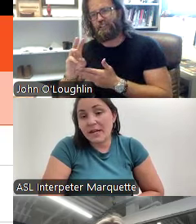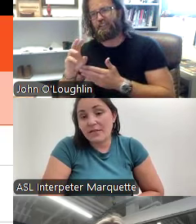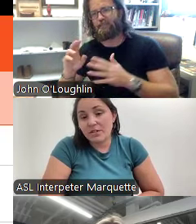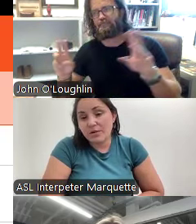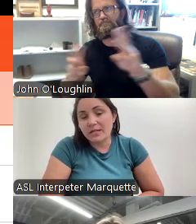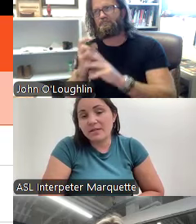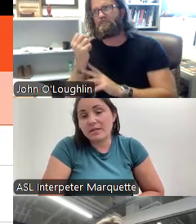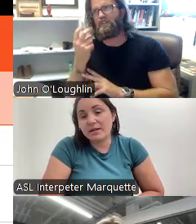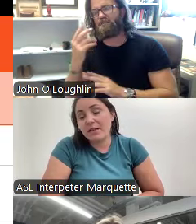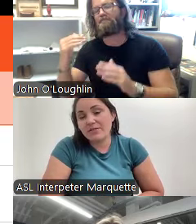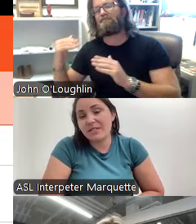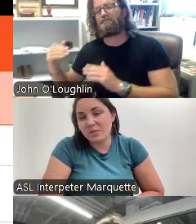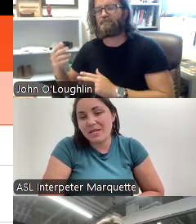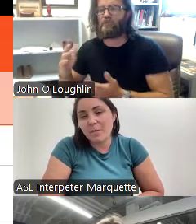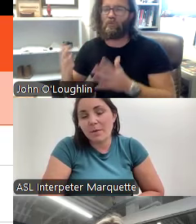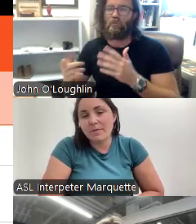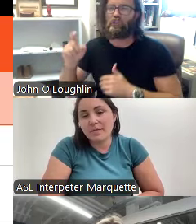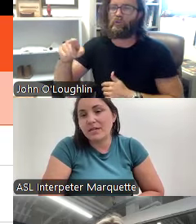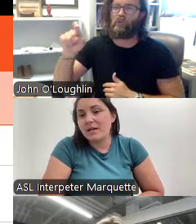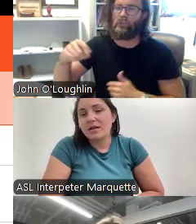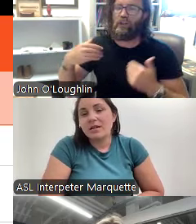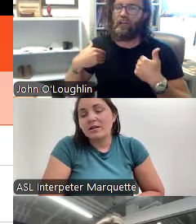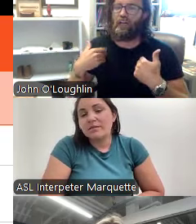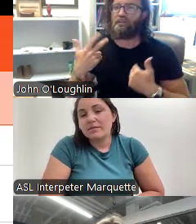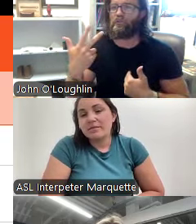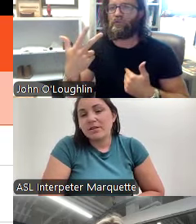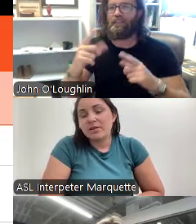for another unit, another 6 weeks, probably